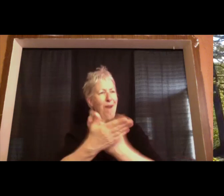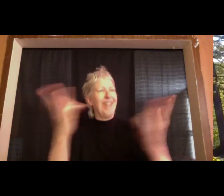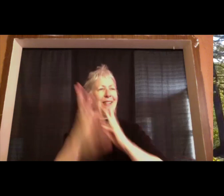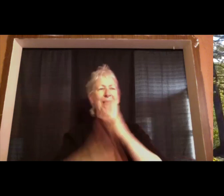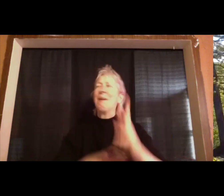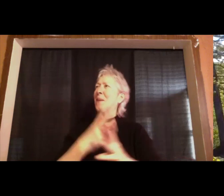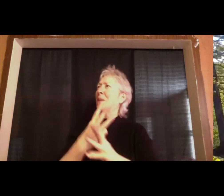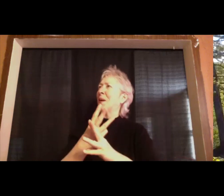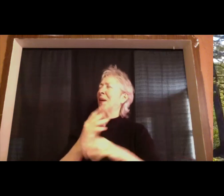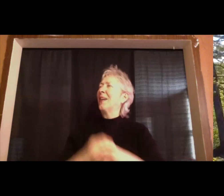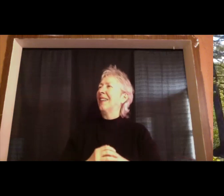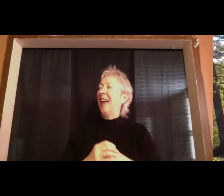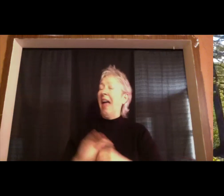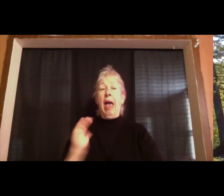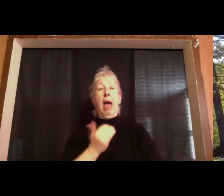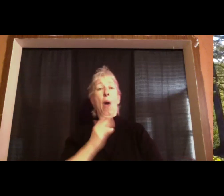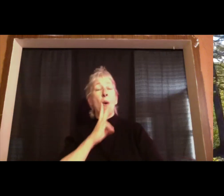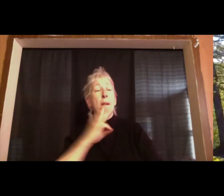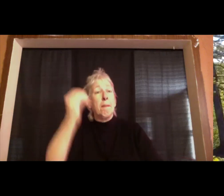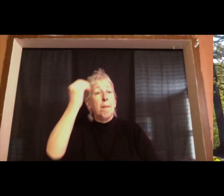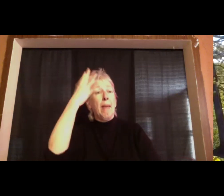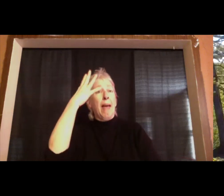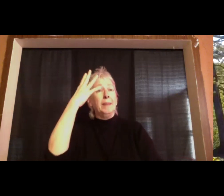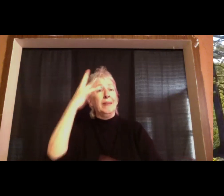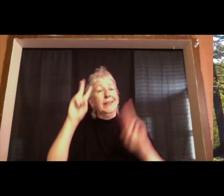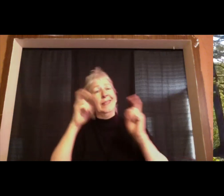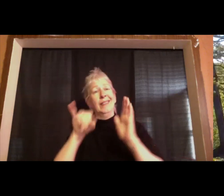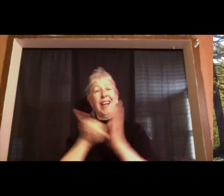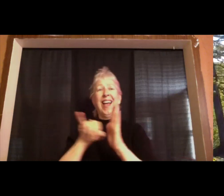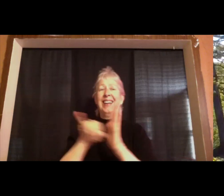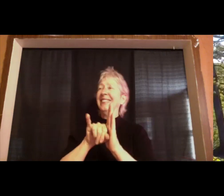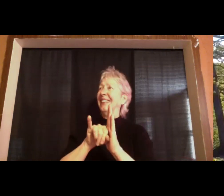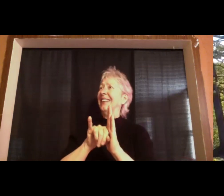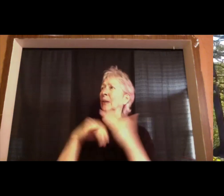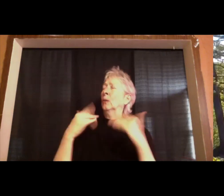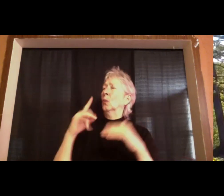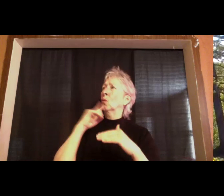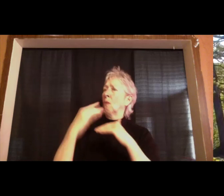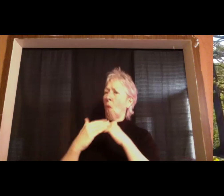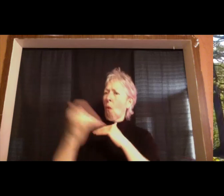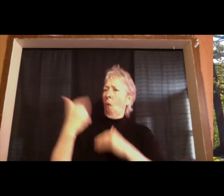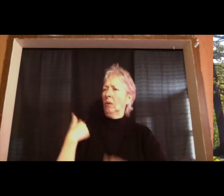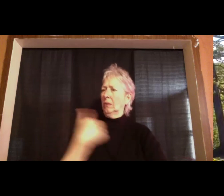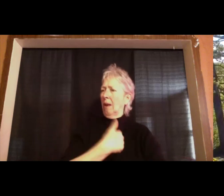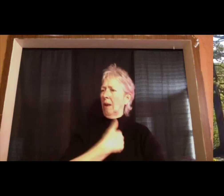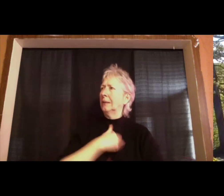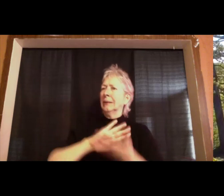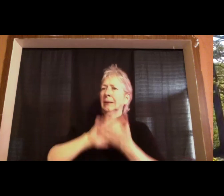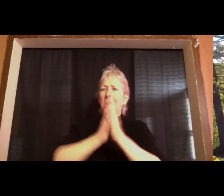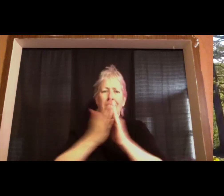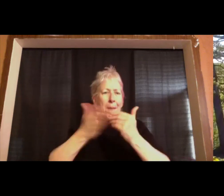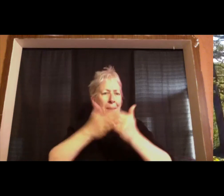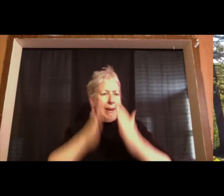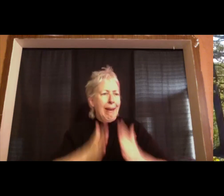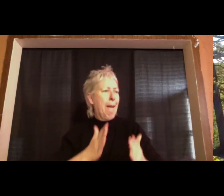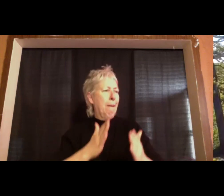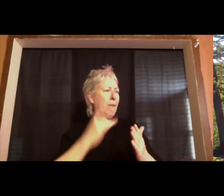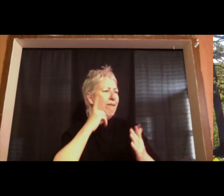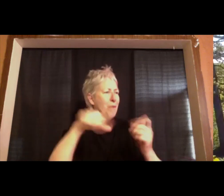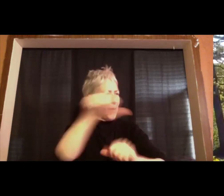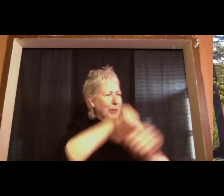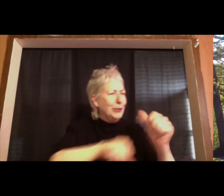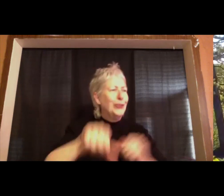us, sustains us, and calls us to be neighbor to one another in your great love.